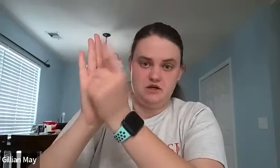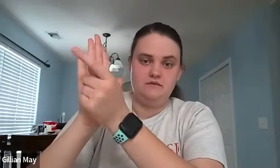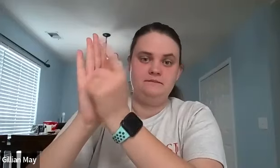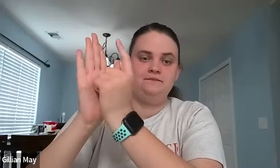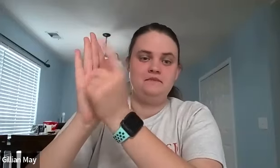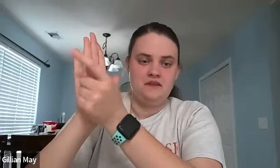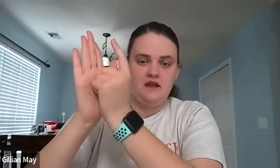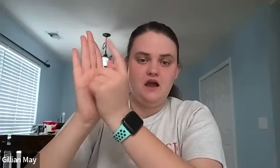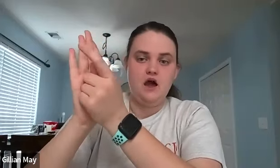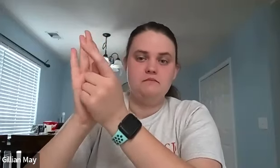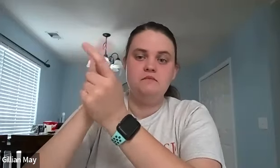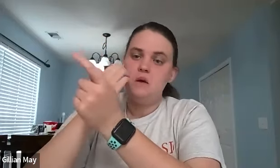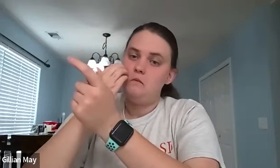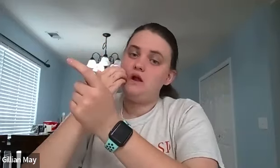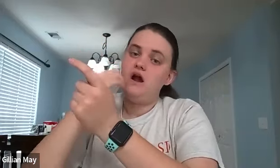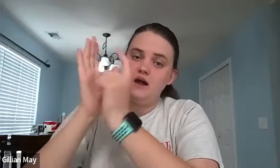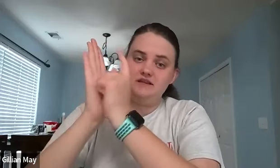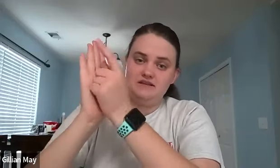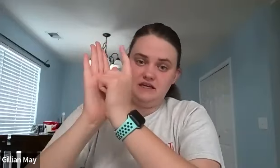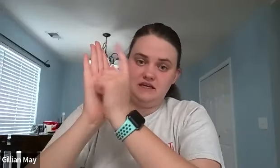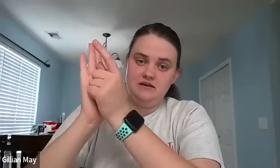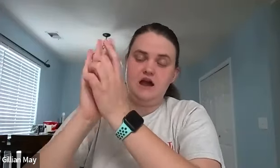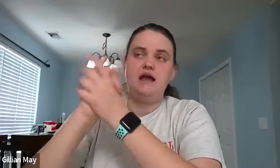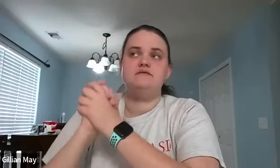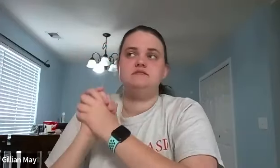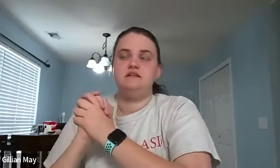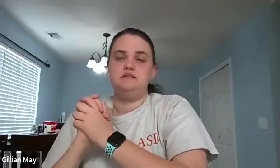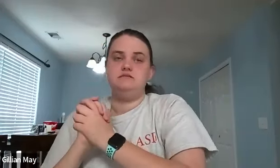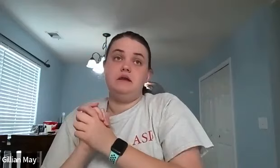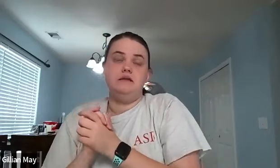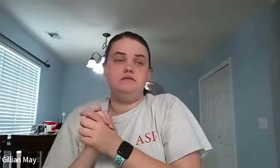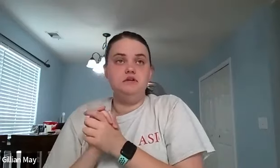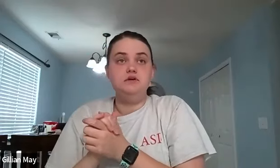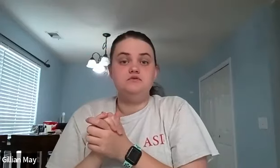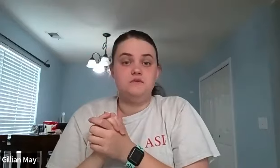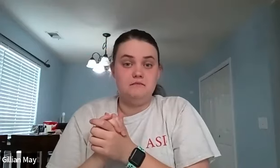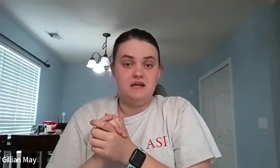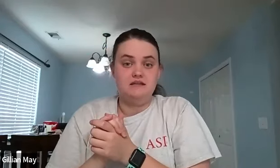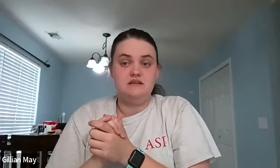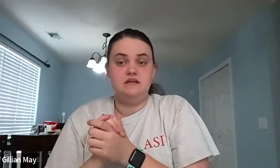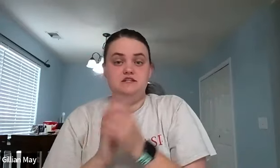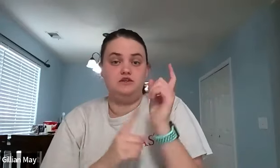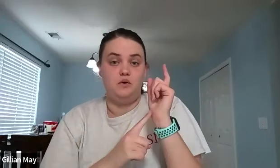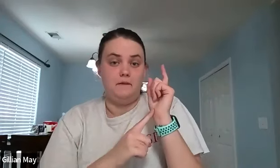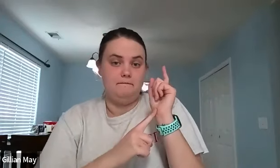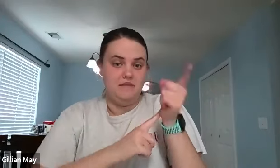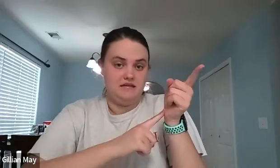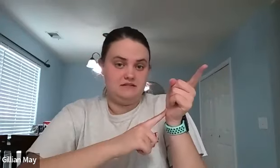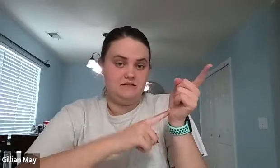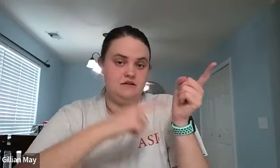bigger. More commonly, I have seen and used for minutes is going minute.